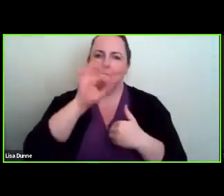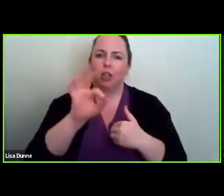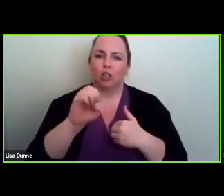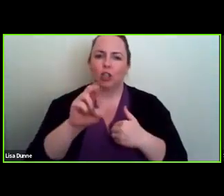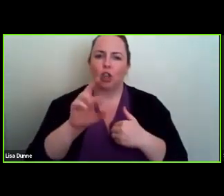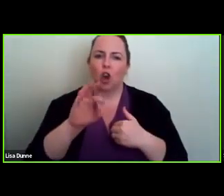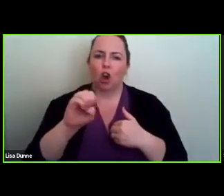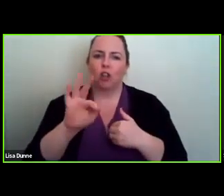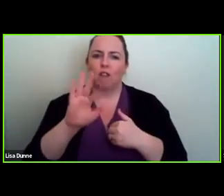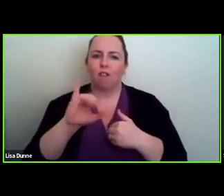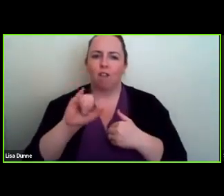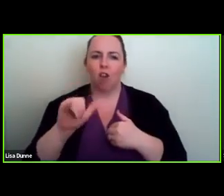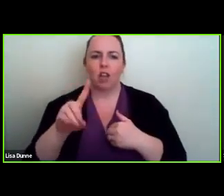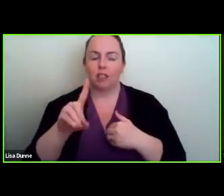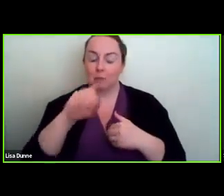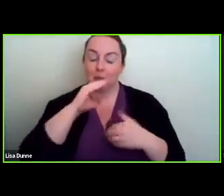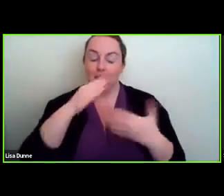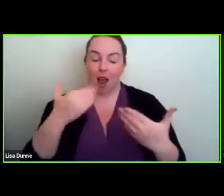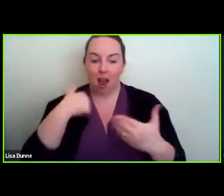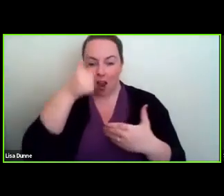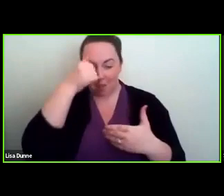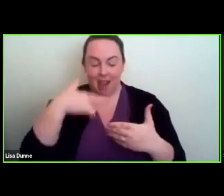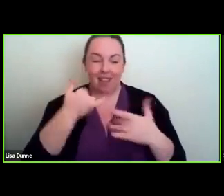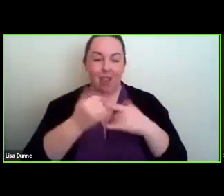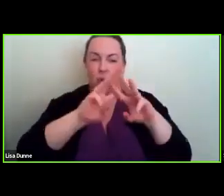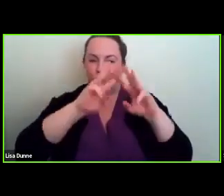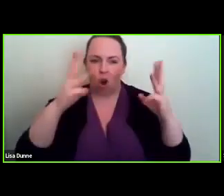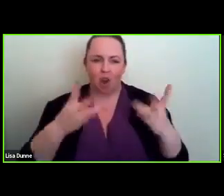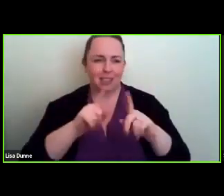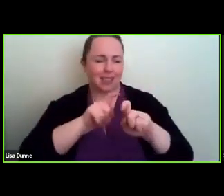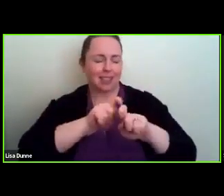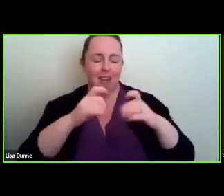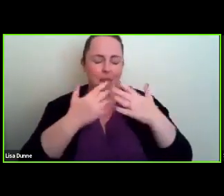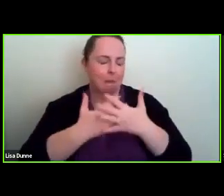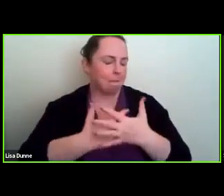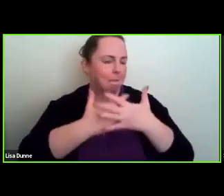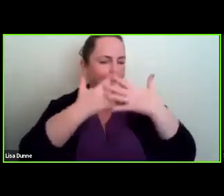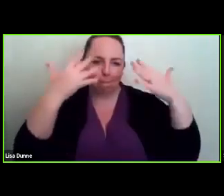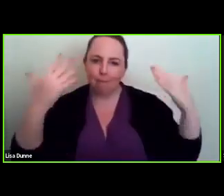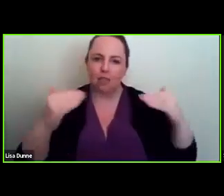are living in a world where there's still huge, deep